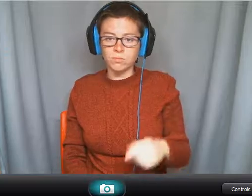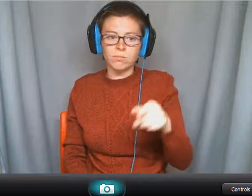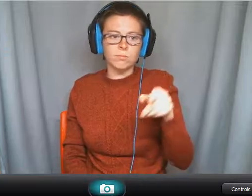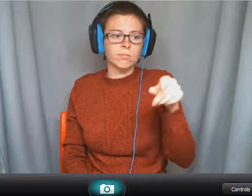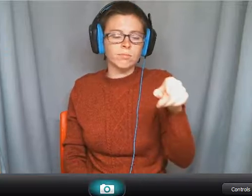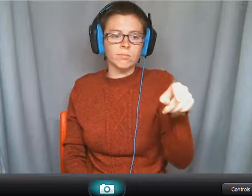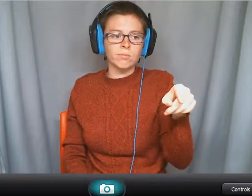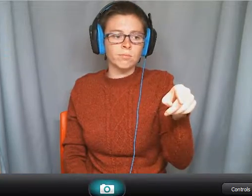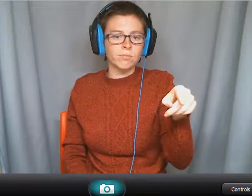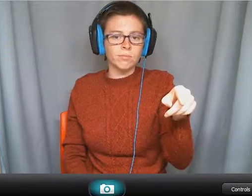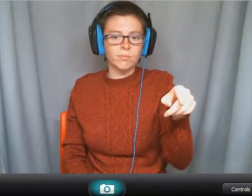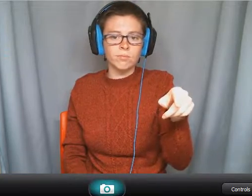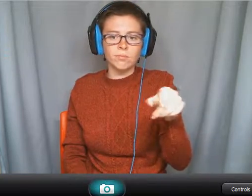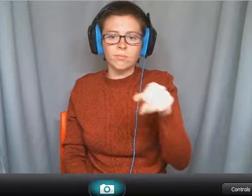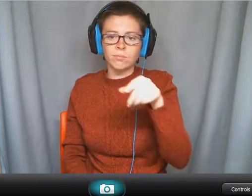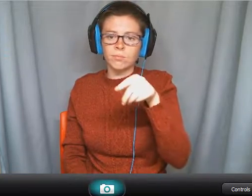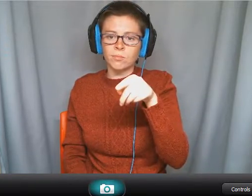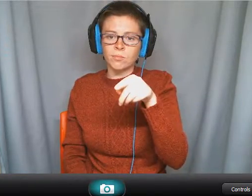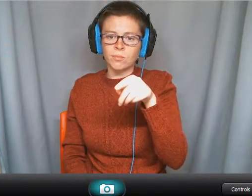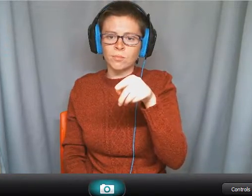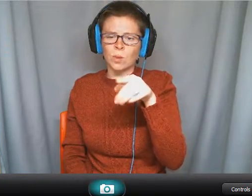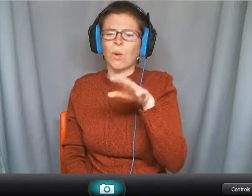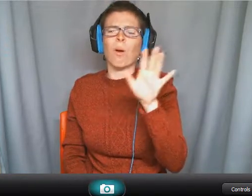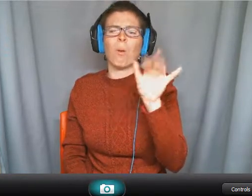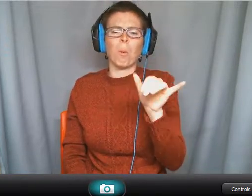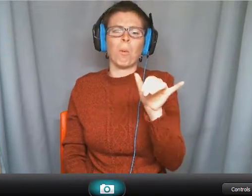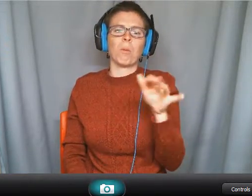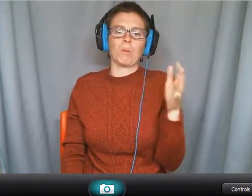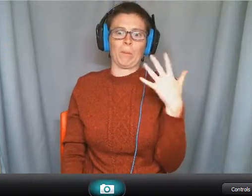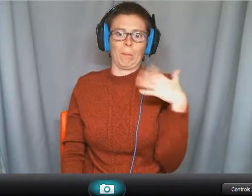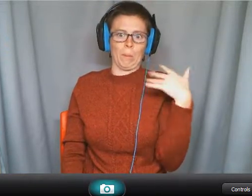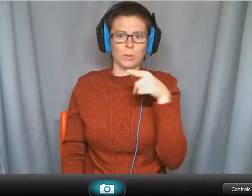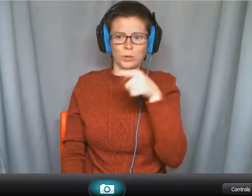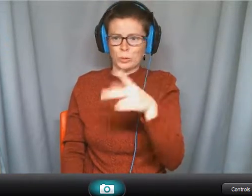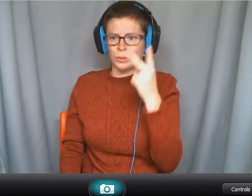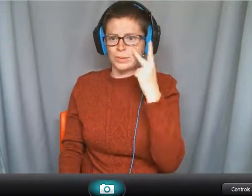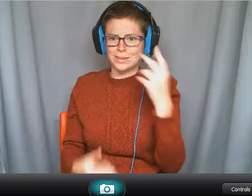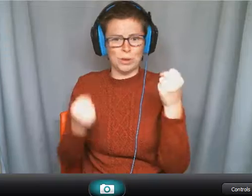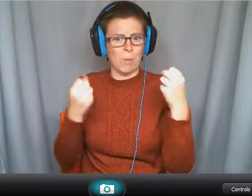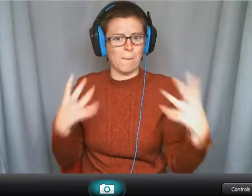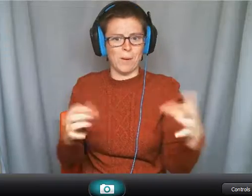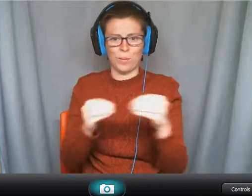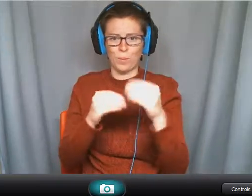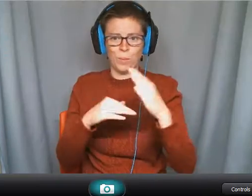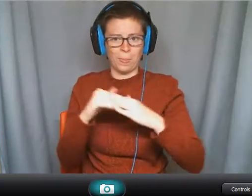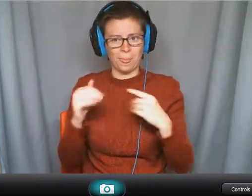a band was a... Wow, you saw more than I saw. Okay, let's go on.